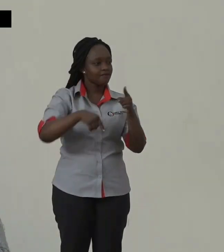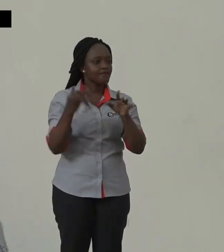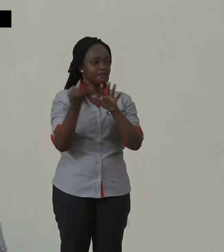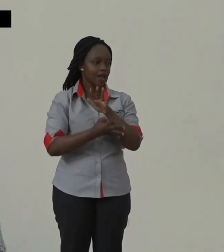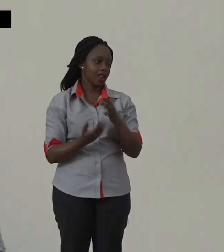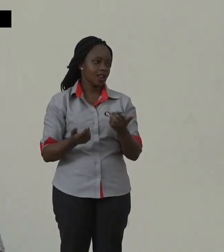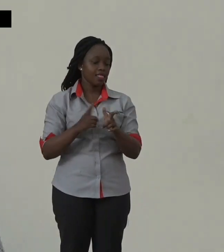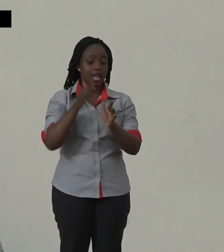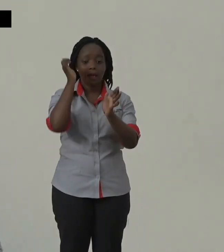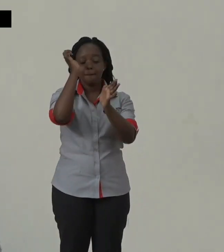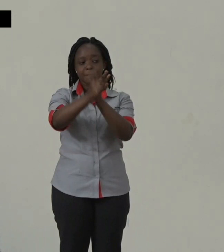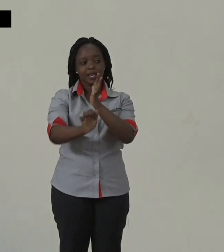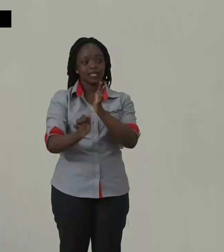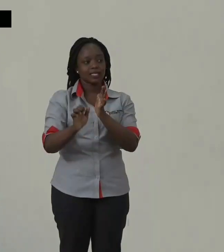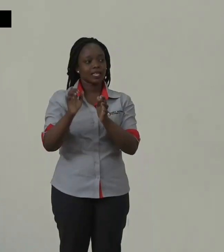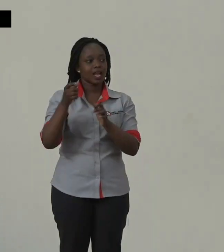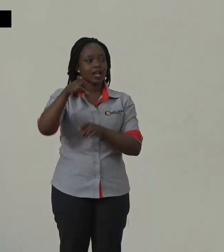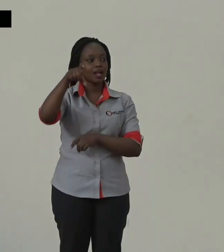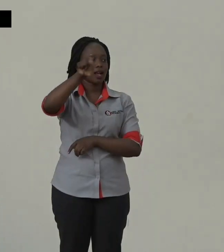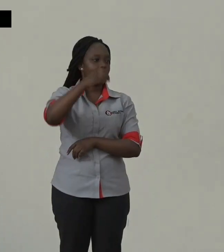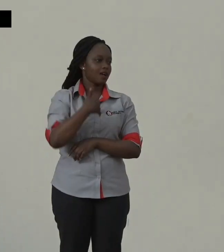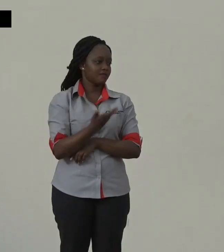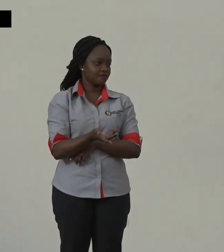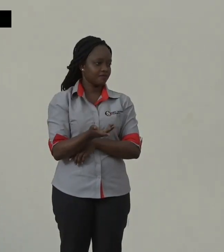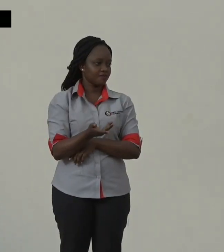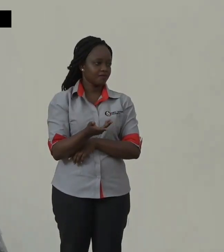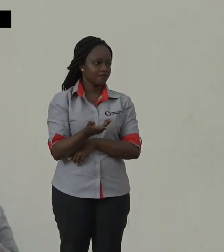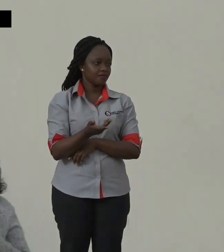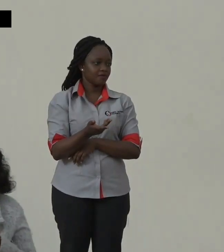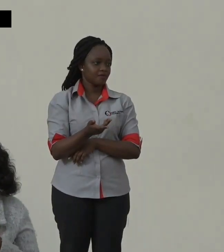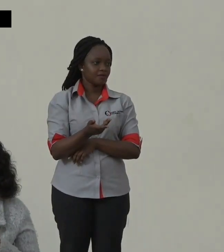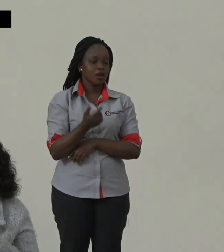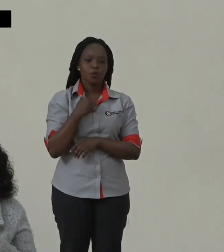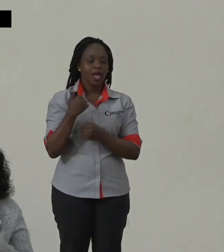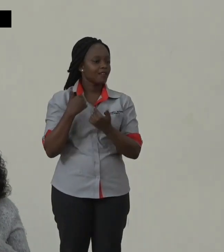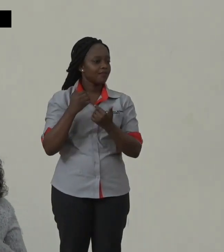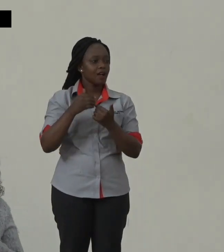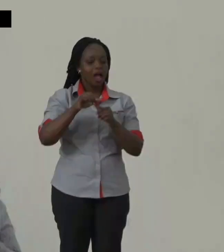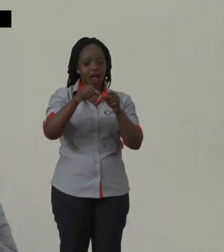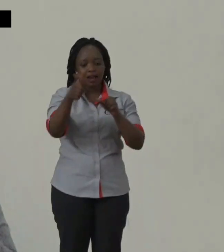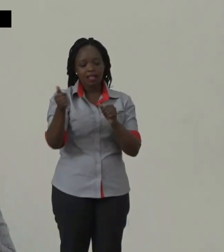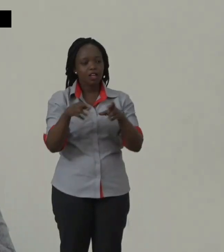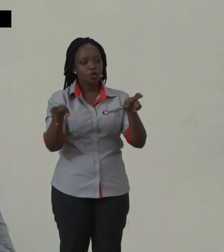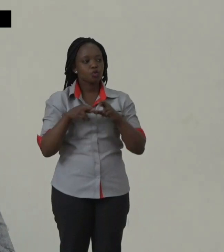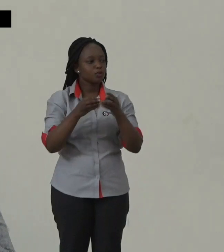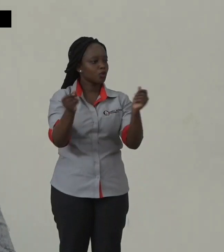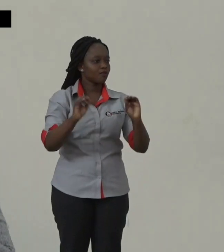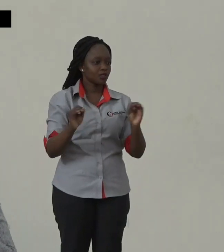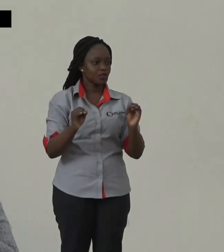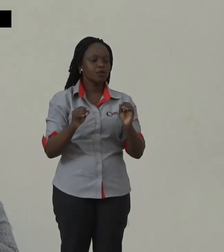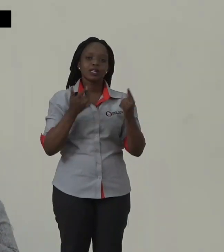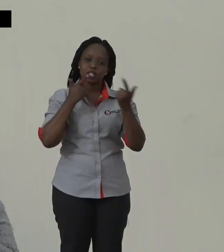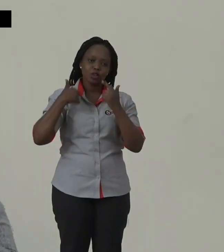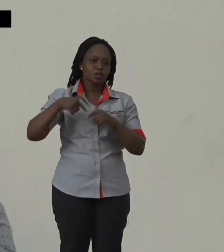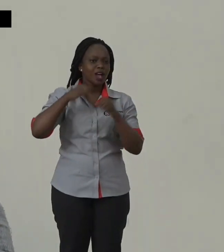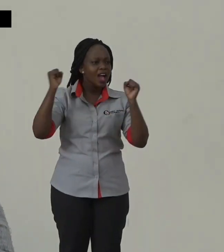penalties, interest, and we don't have a window to deal with them. Talk to us. Is it difficult